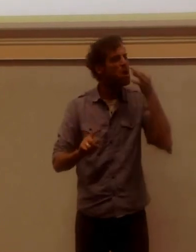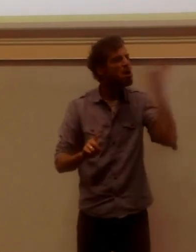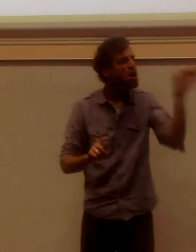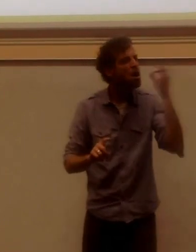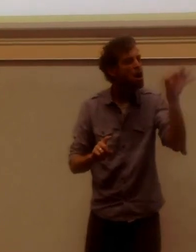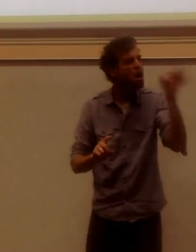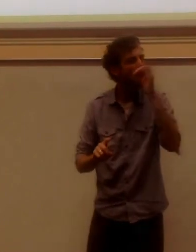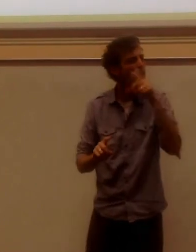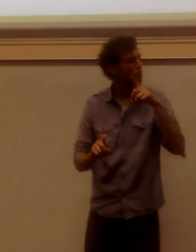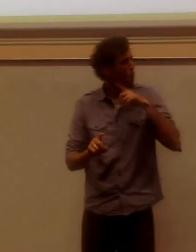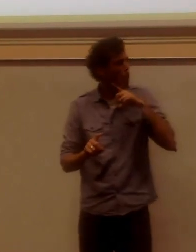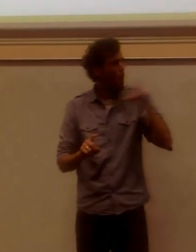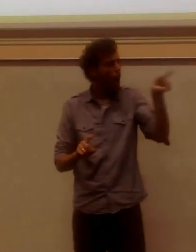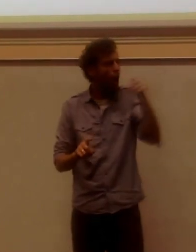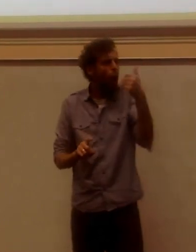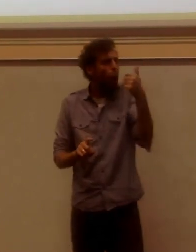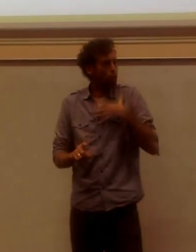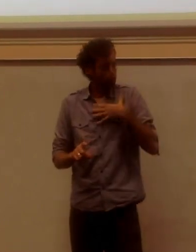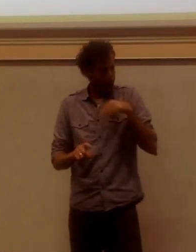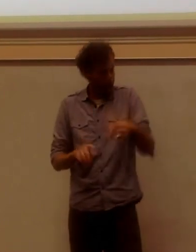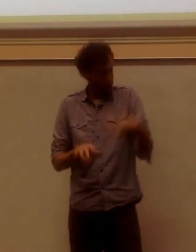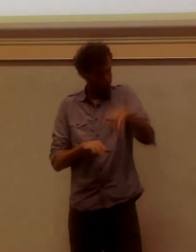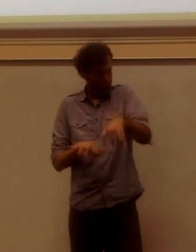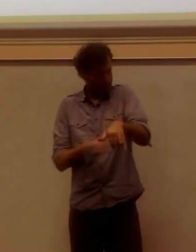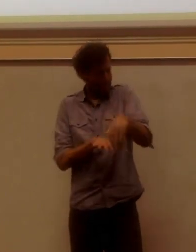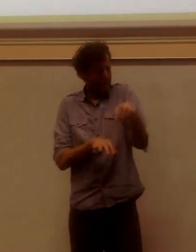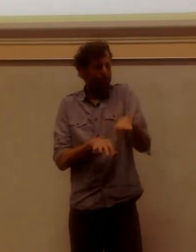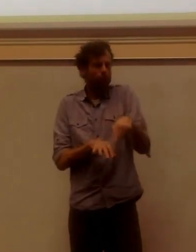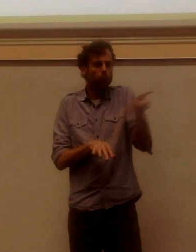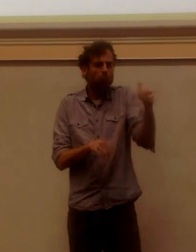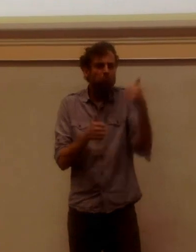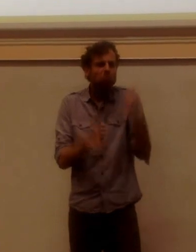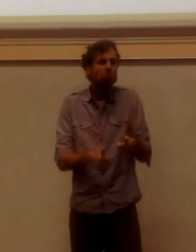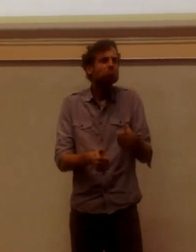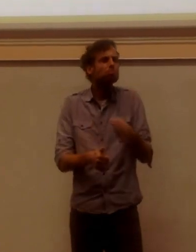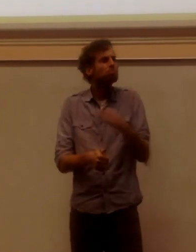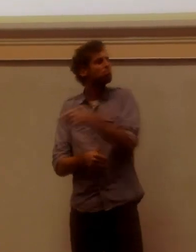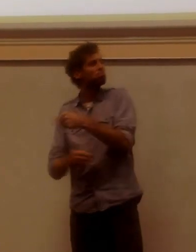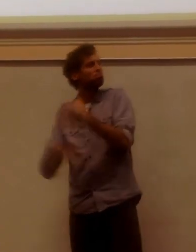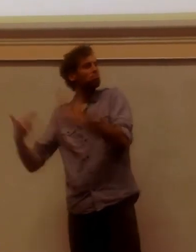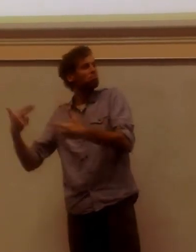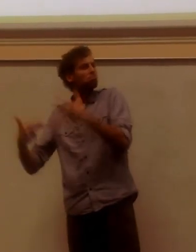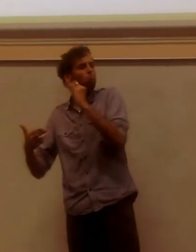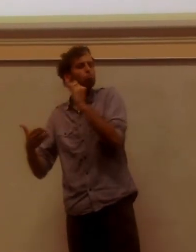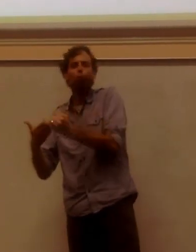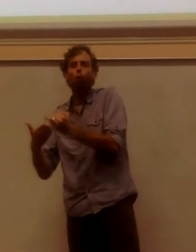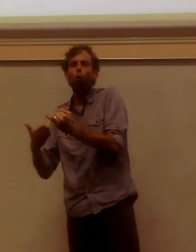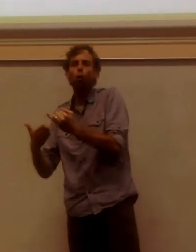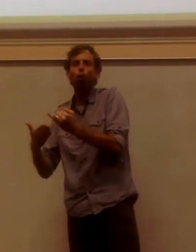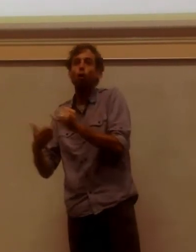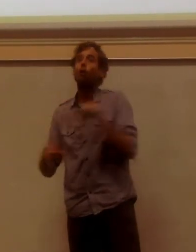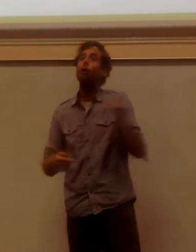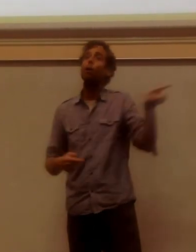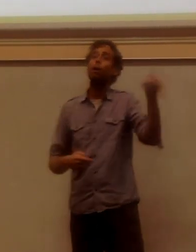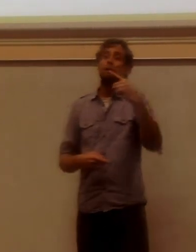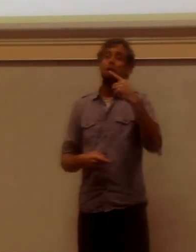some follow-up interviews with people who had responded to the service, to the survey, and asked them why sometimes they prefer to use text